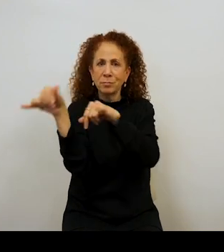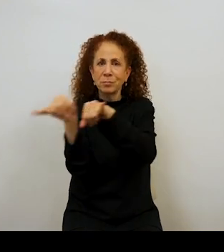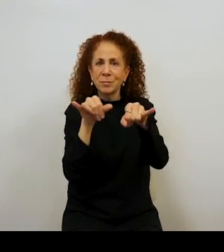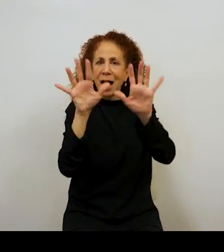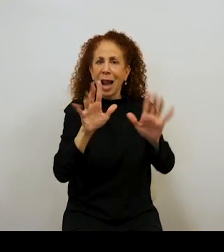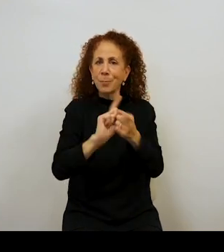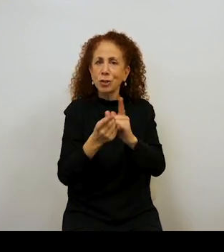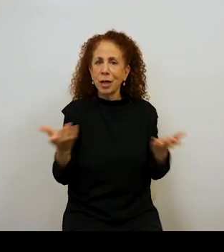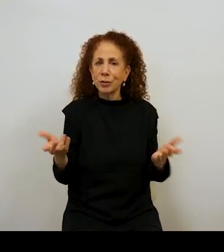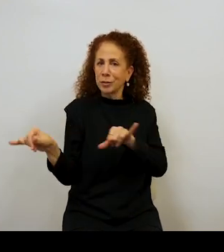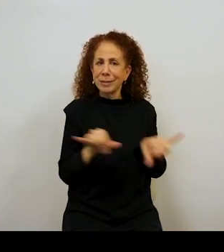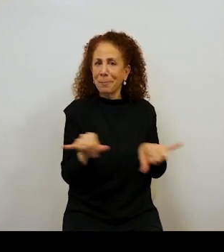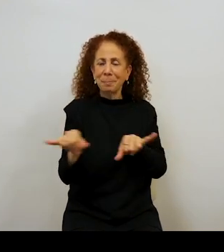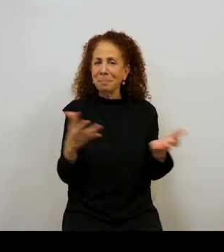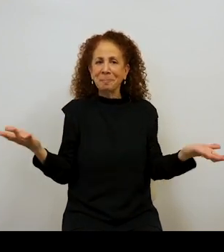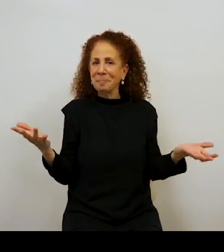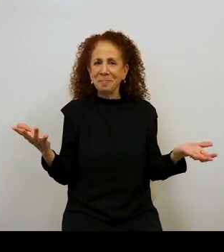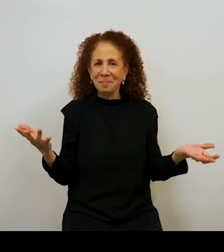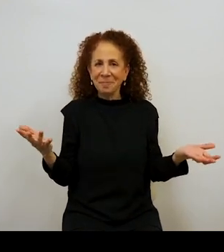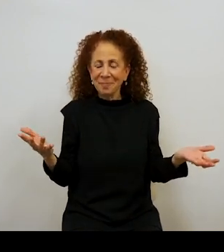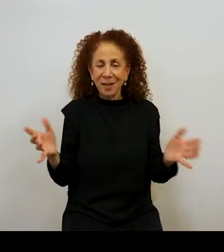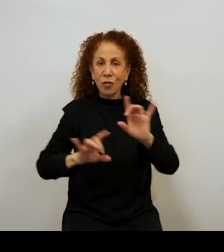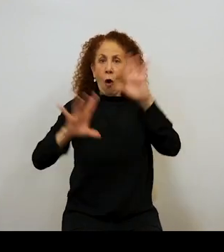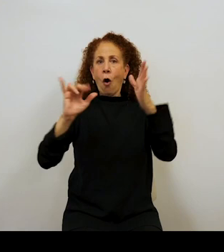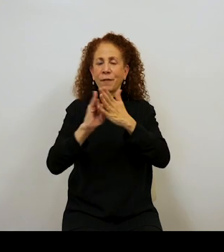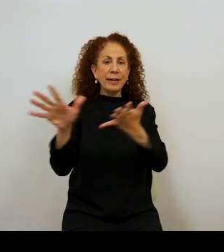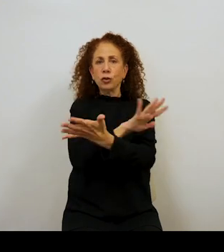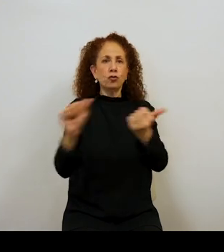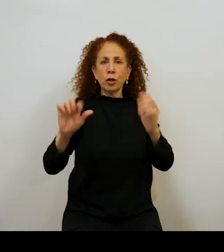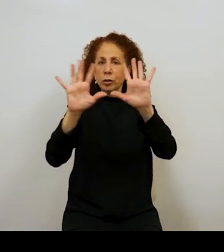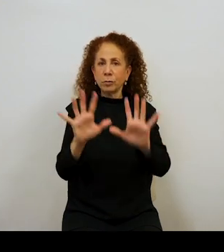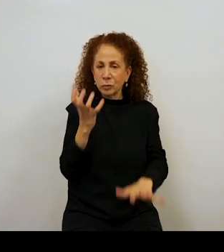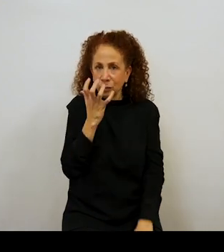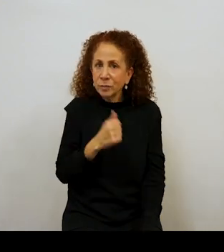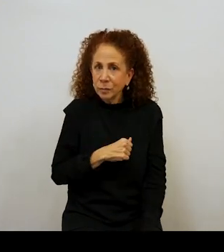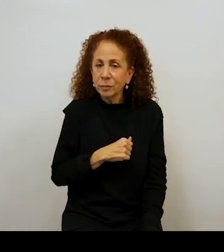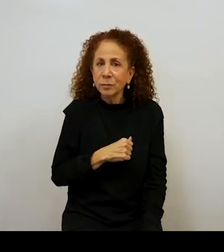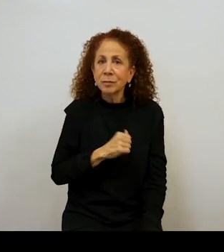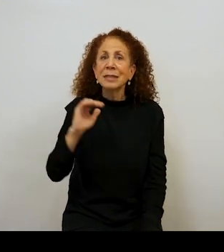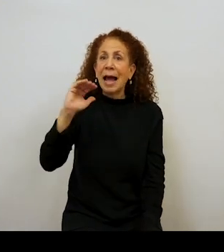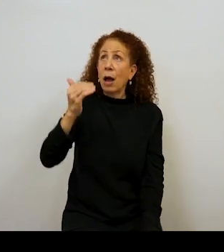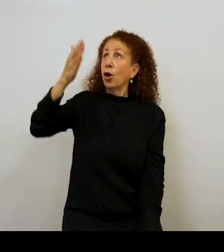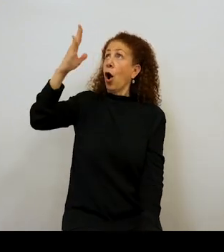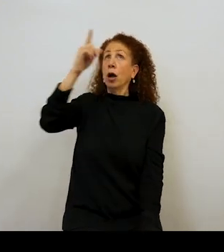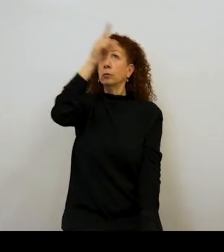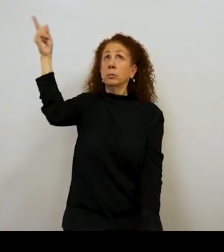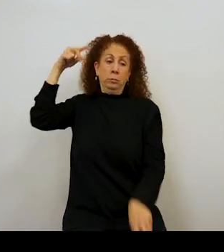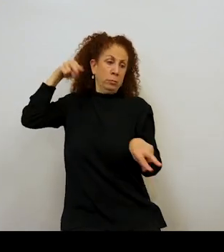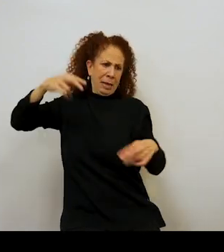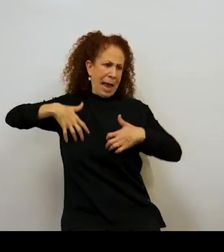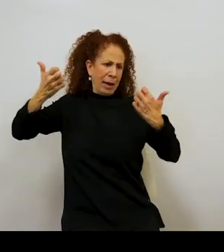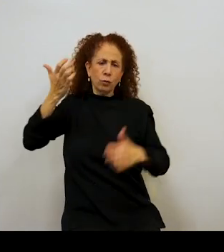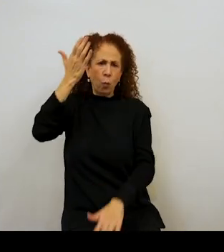climate change moment because it is seeing just the horrors of that destruction and how the gods will be angry because why